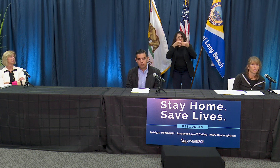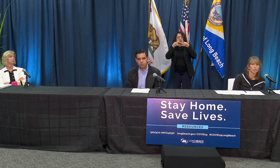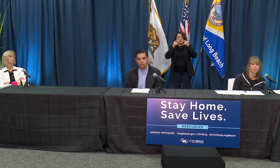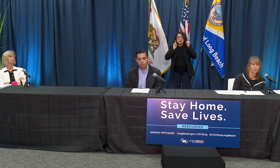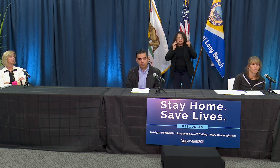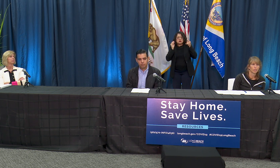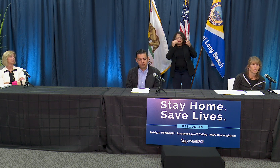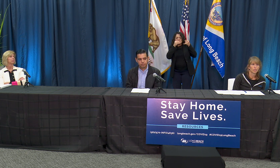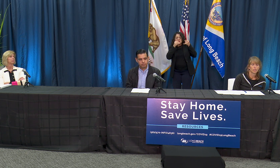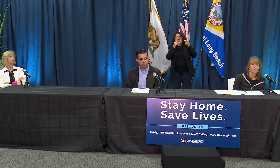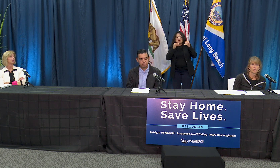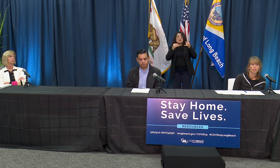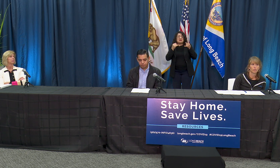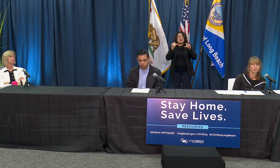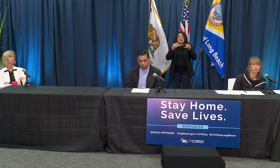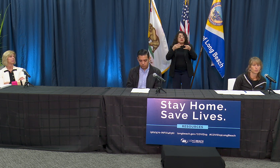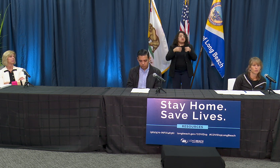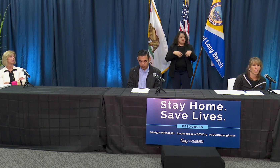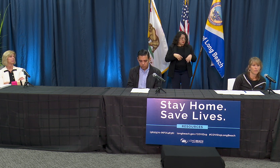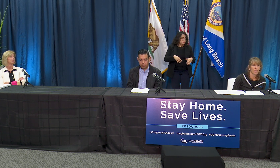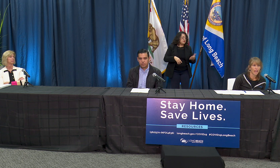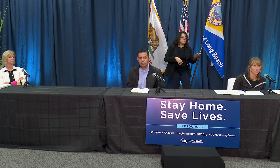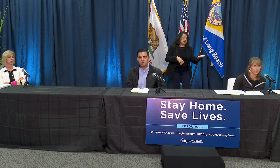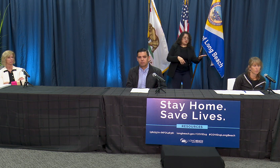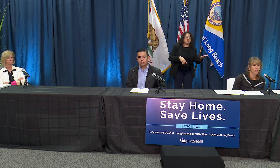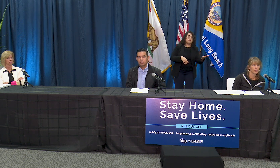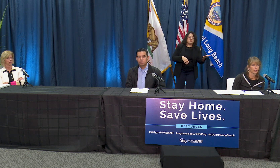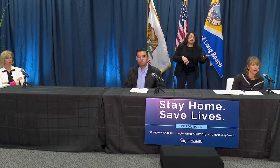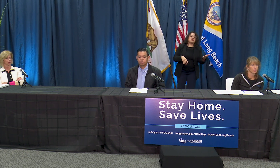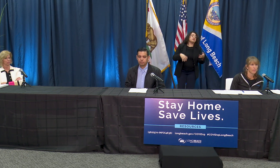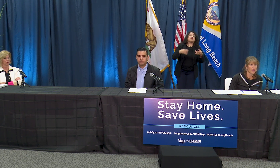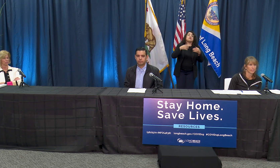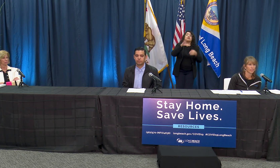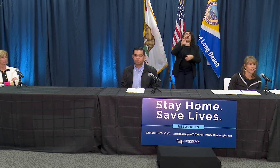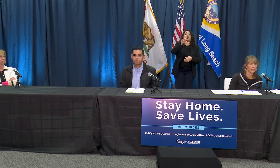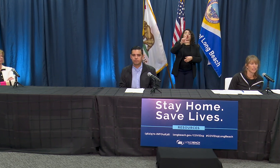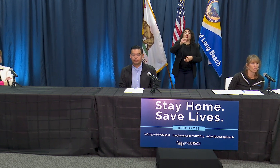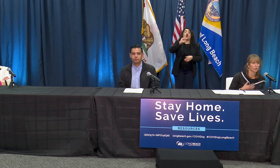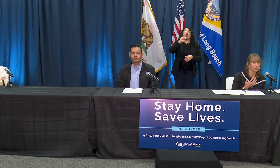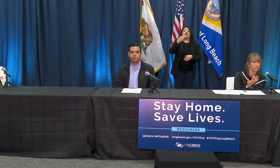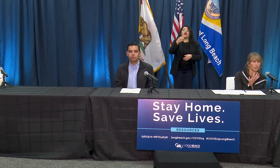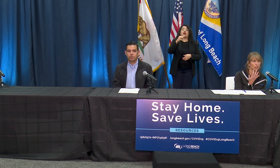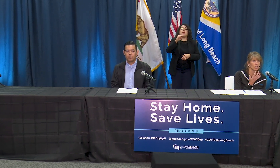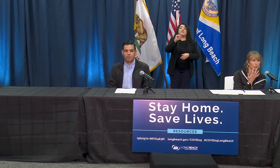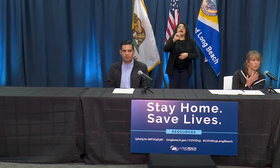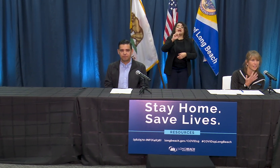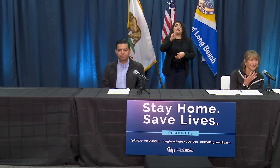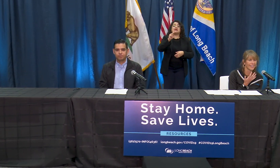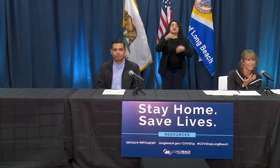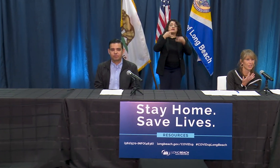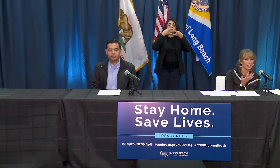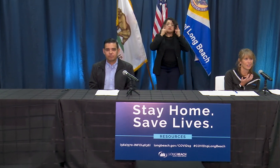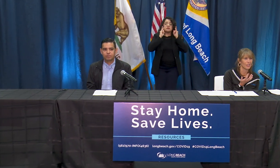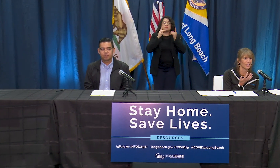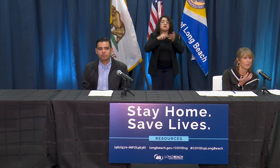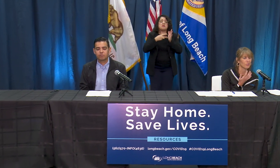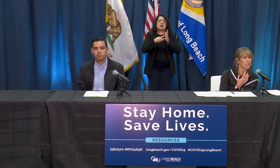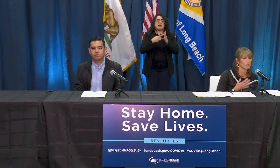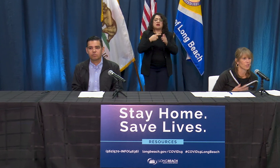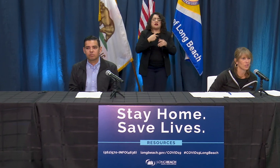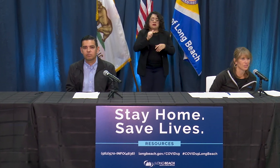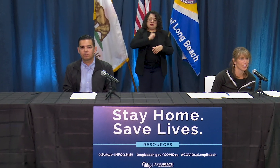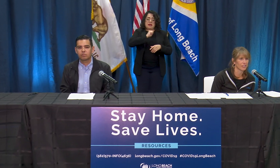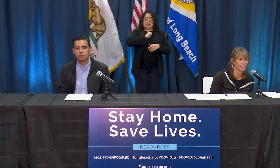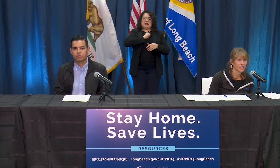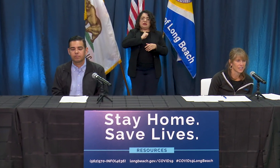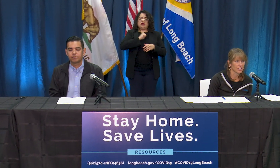what can be used as a filter? So cloth masks, the point of a cloth mask is that they are holding your own